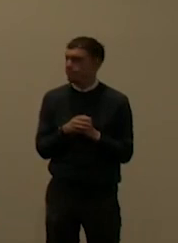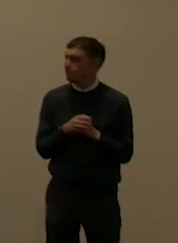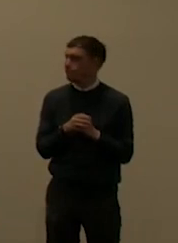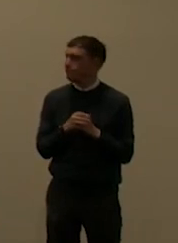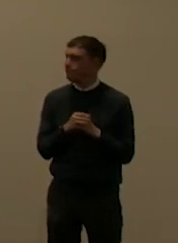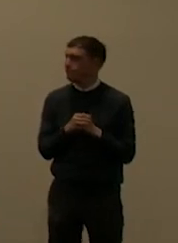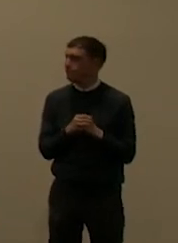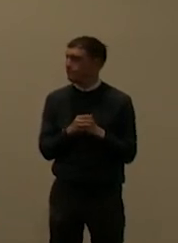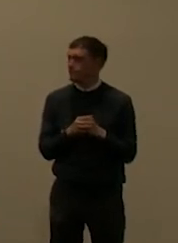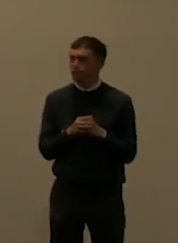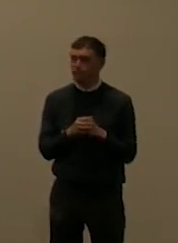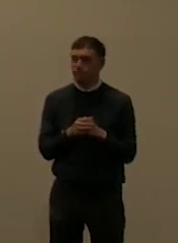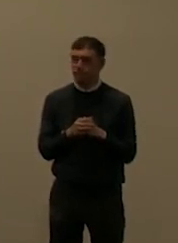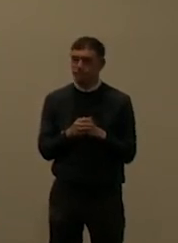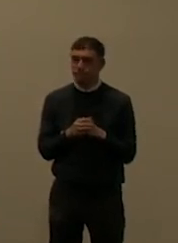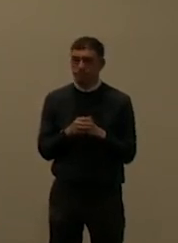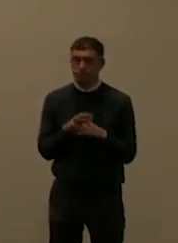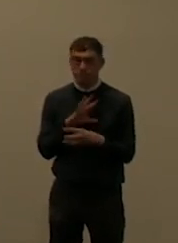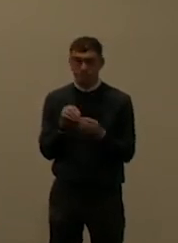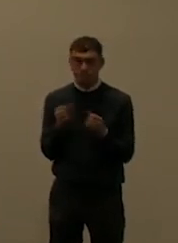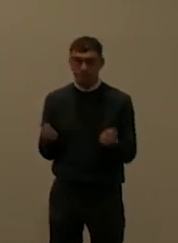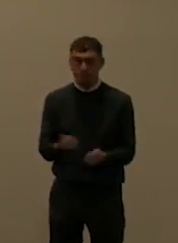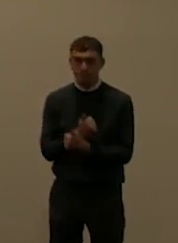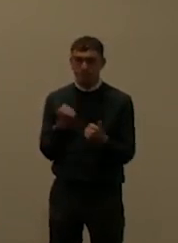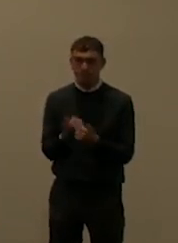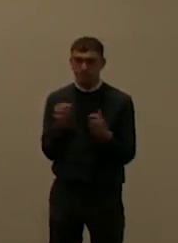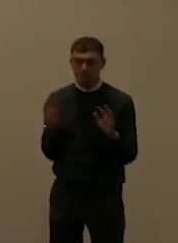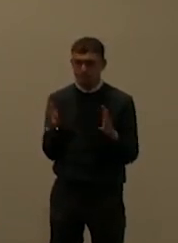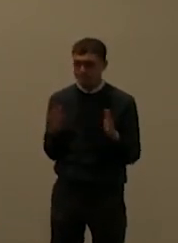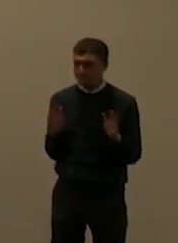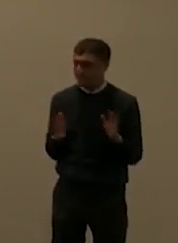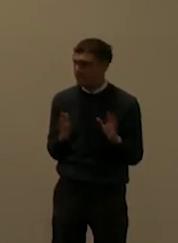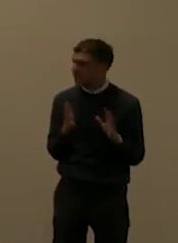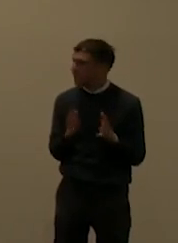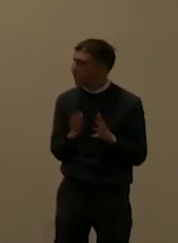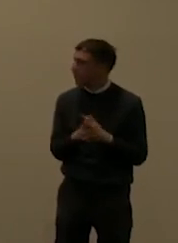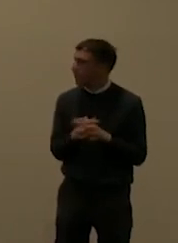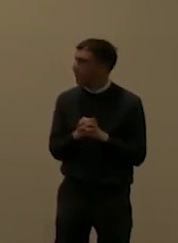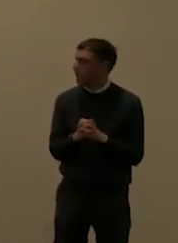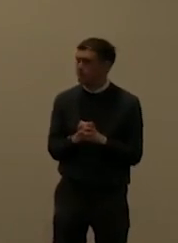Okay, then, thank you.